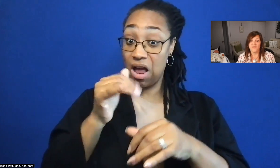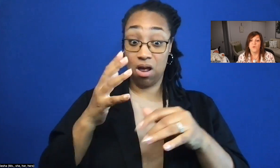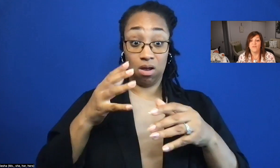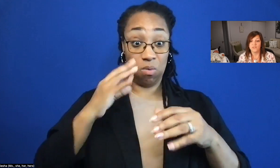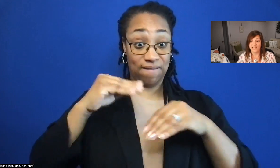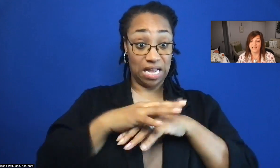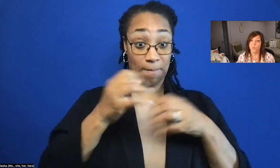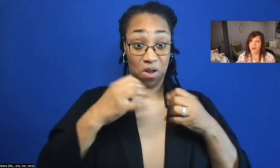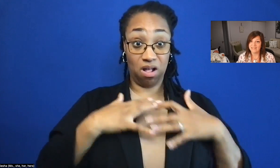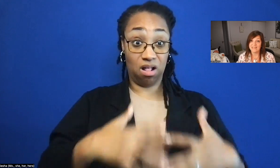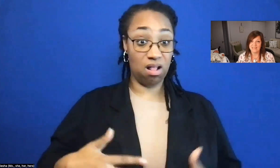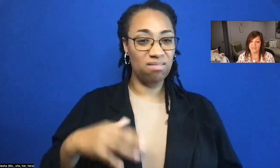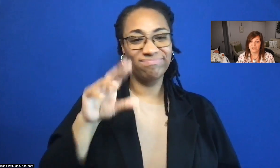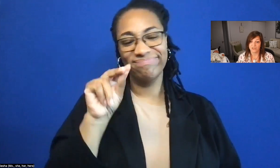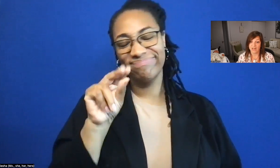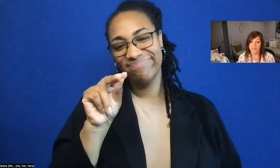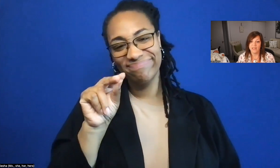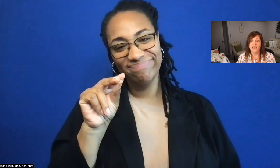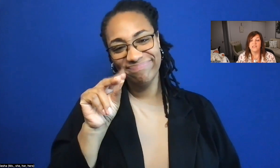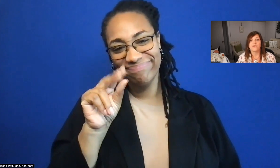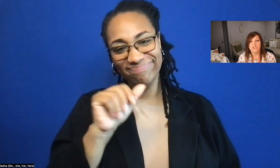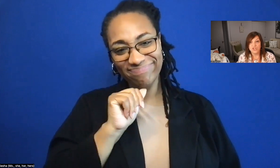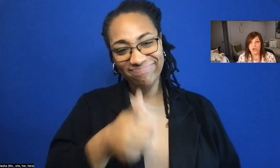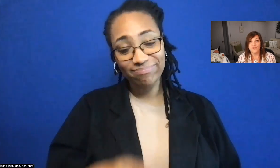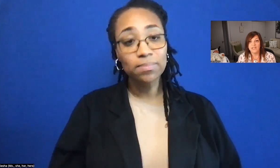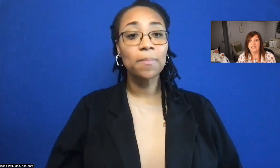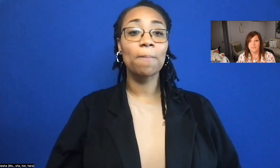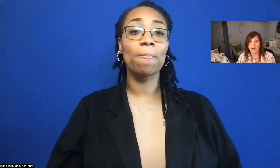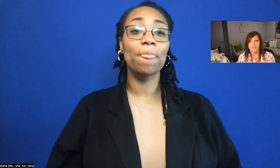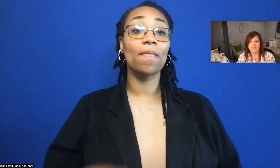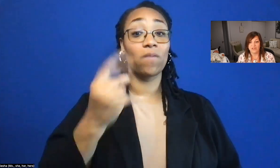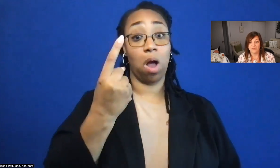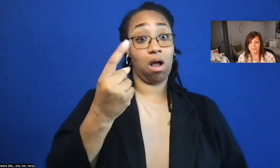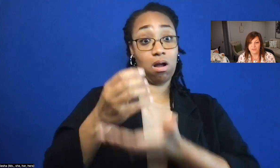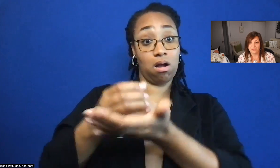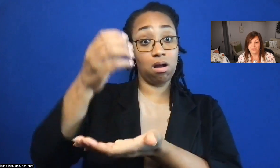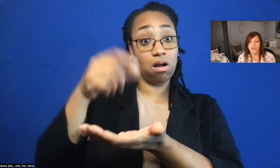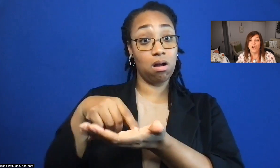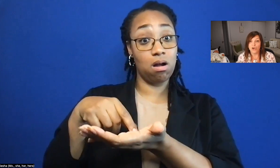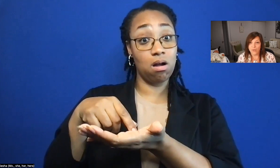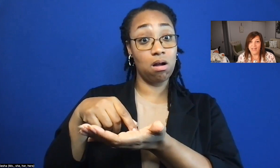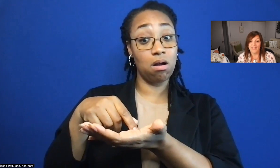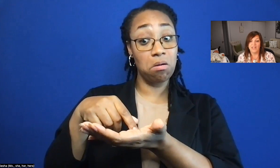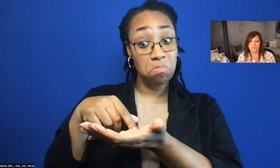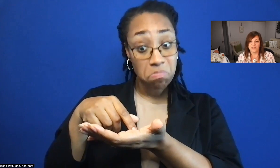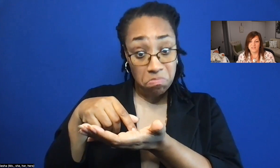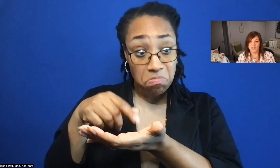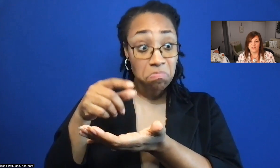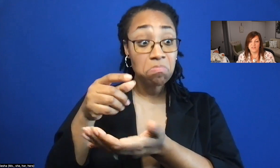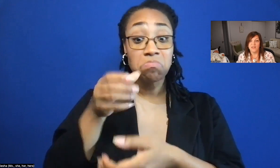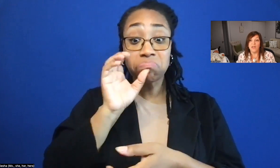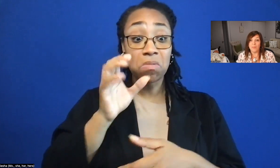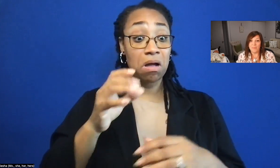If you have only had one standard drink, there is no need to pump and dump your milk. Go ahead and